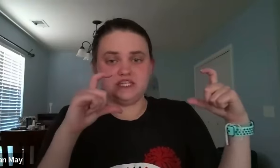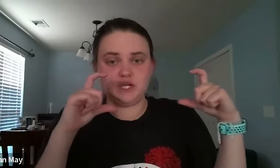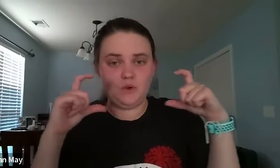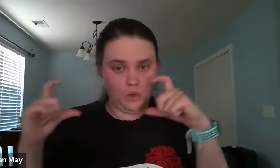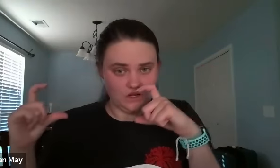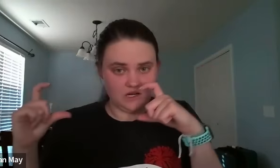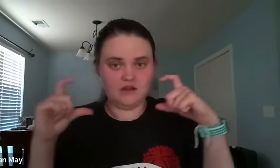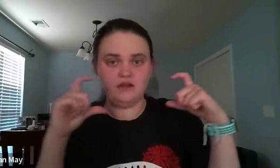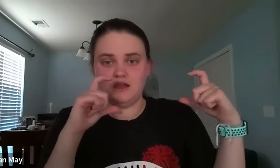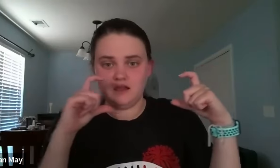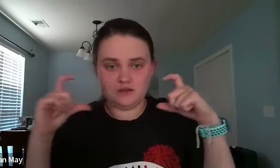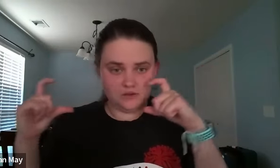you go corn.